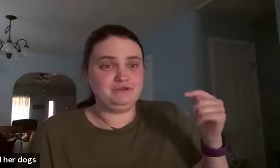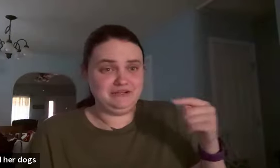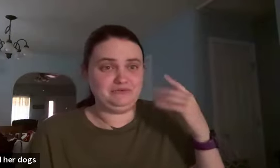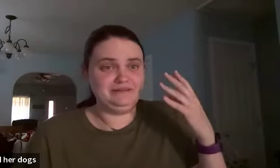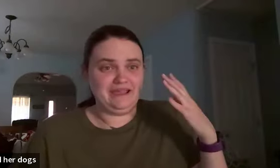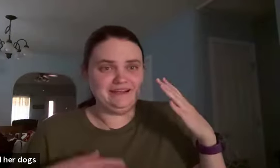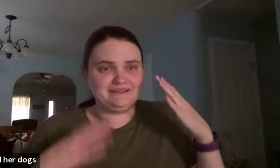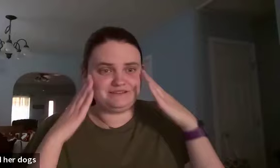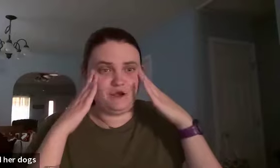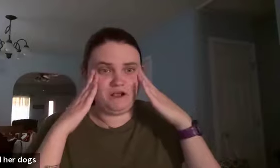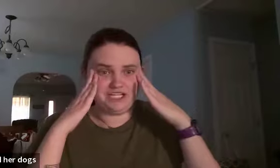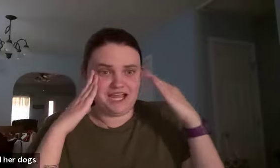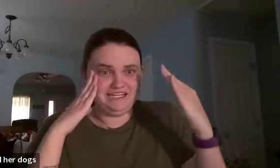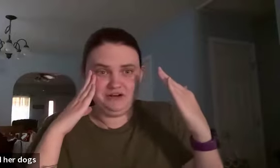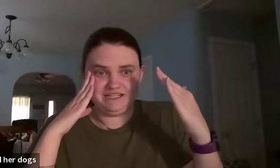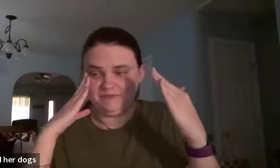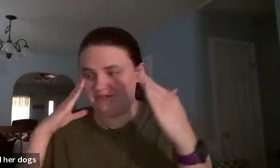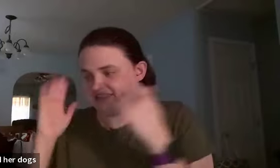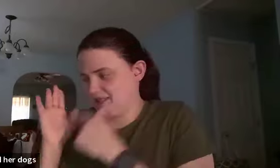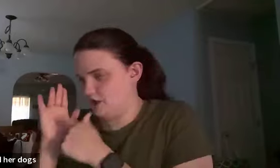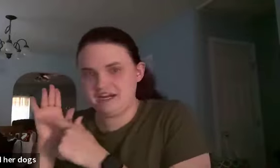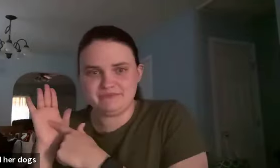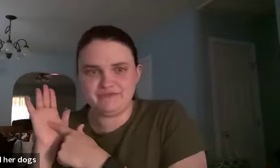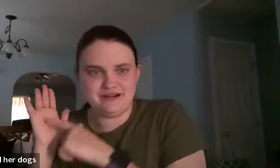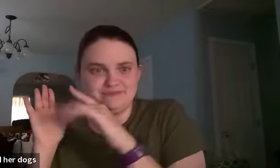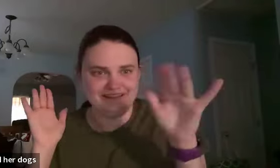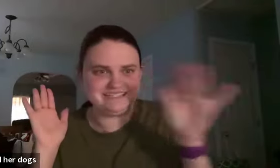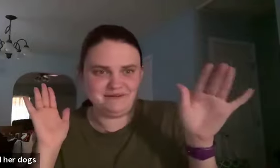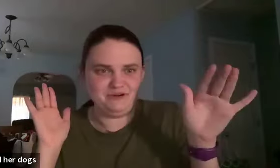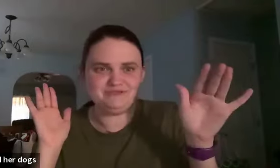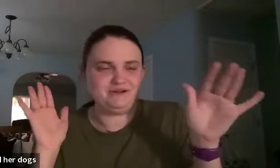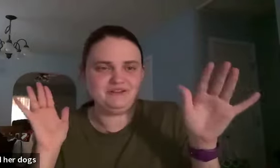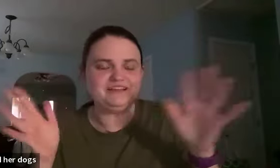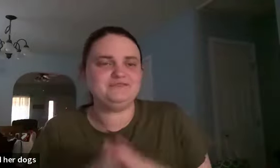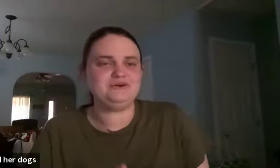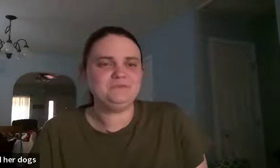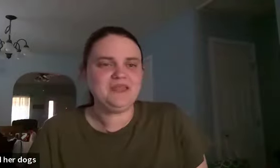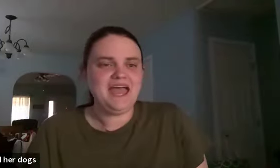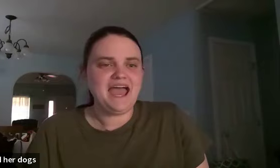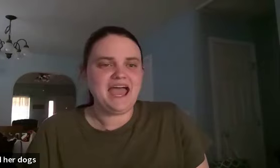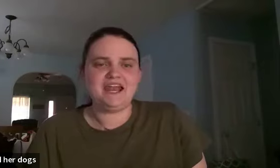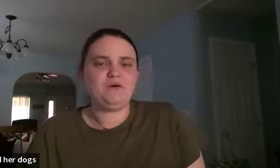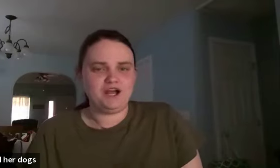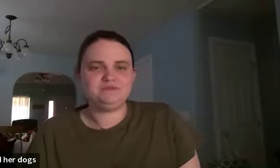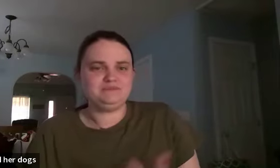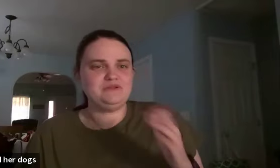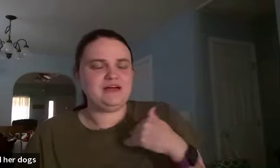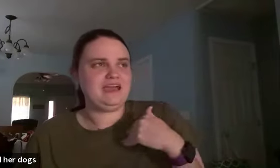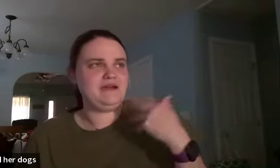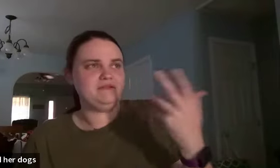I would like really panic because I was like, oh my gosh, I need to know how to spell this. Like, look it up before I spell it to someone so I don't look like a fool. And then I watch people like